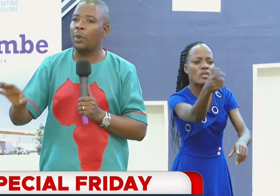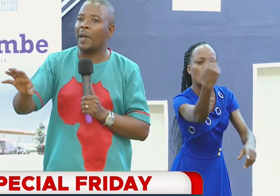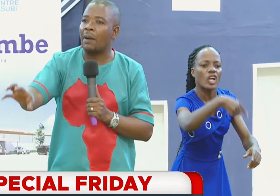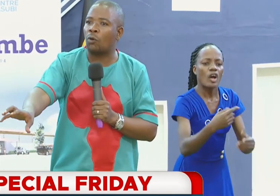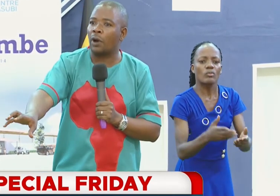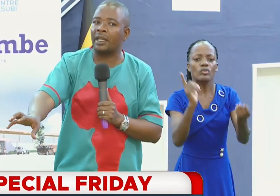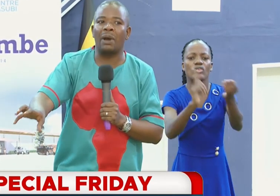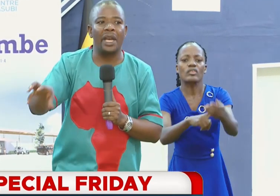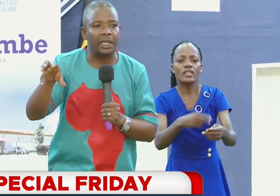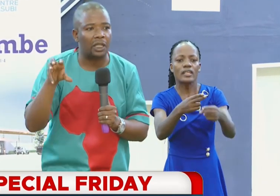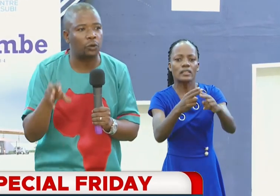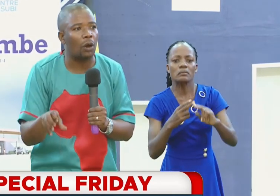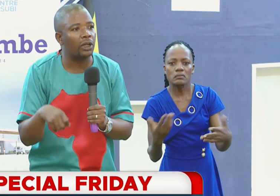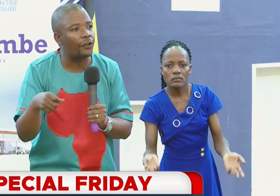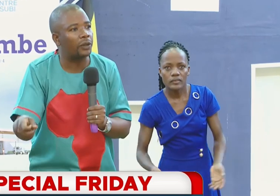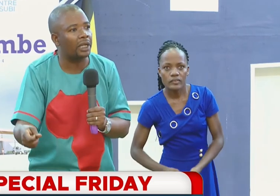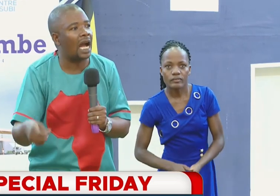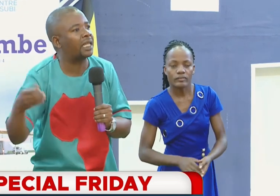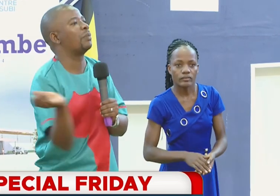debt.